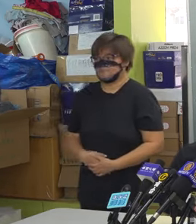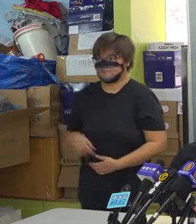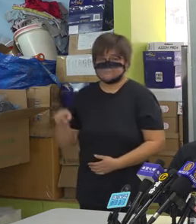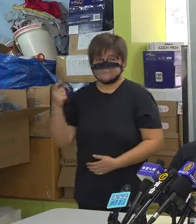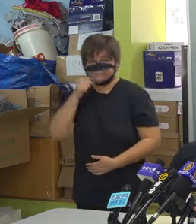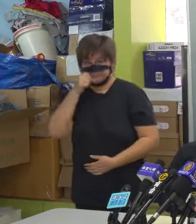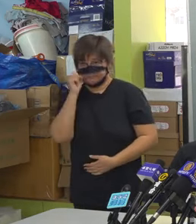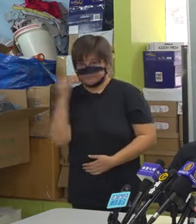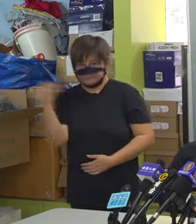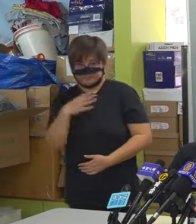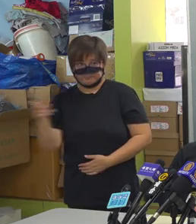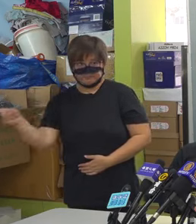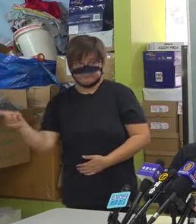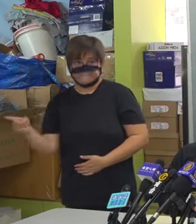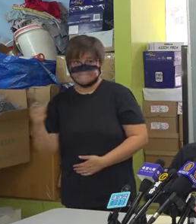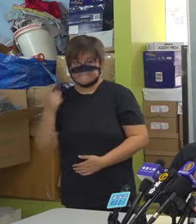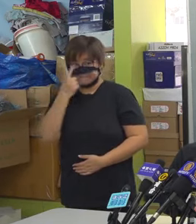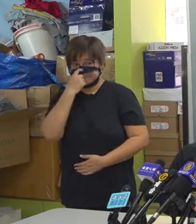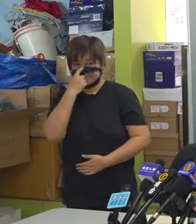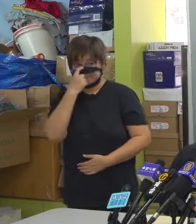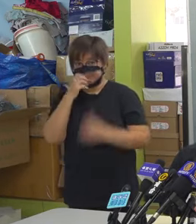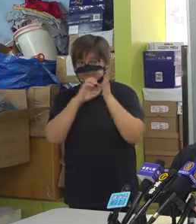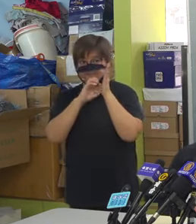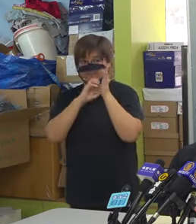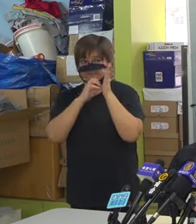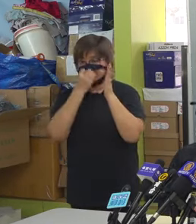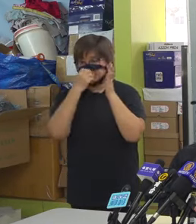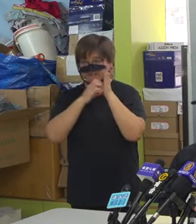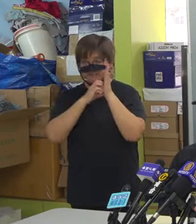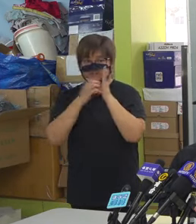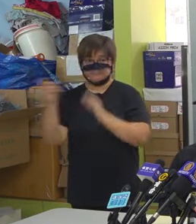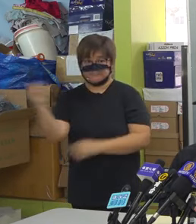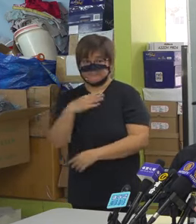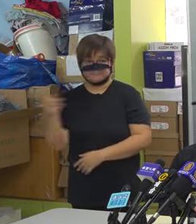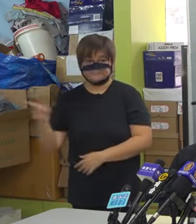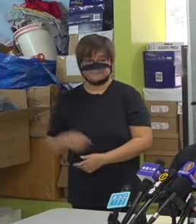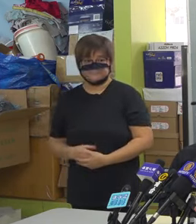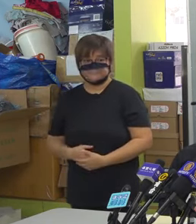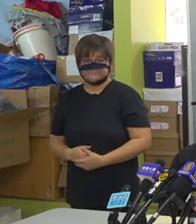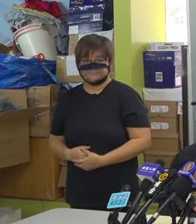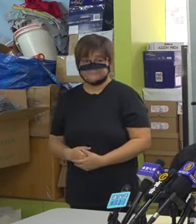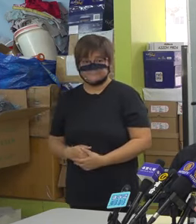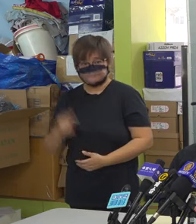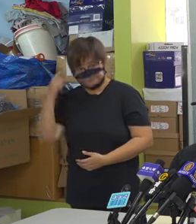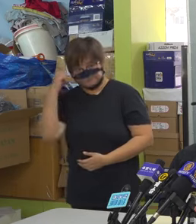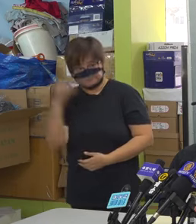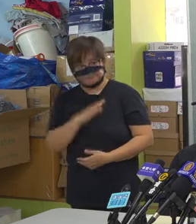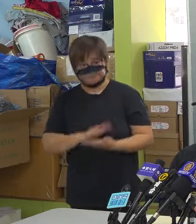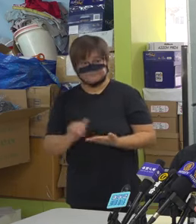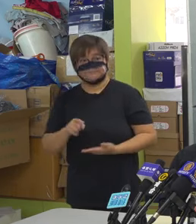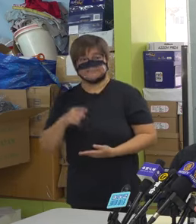Hi, I'm from RTHK. Did you have comments on reports on the IPCC